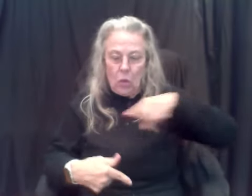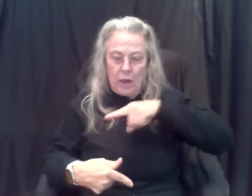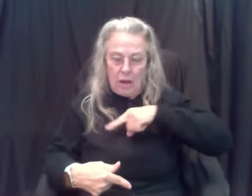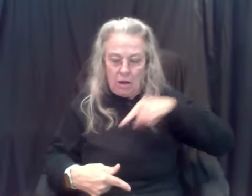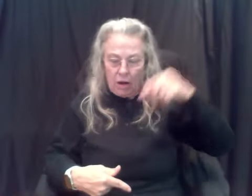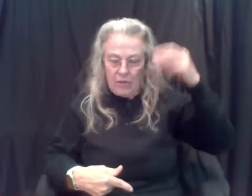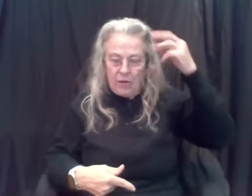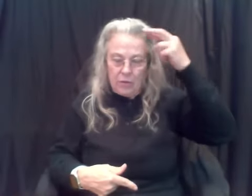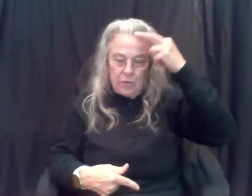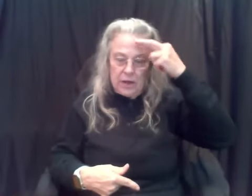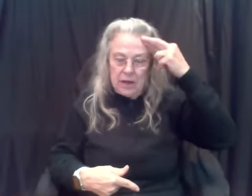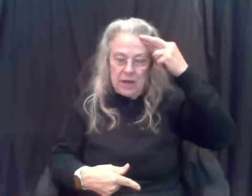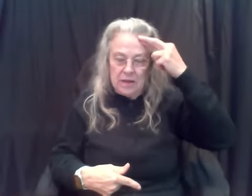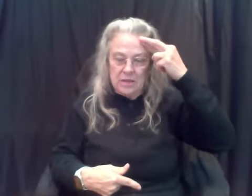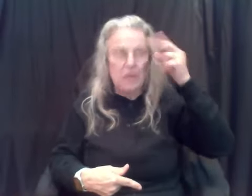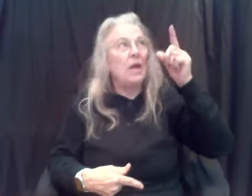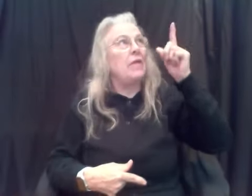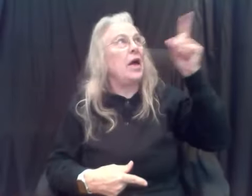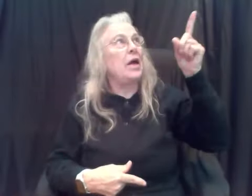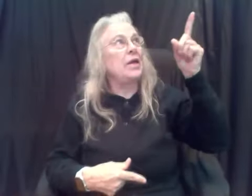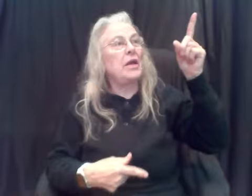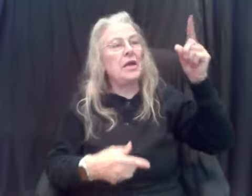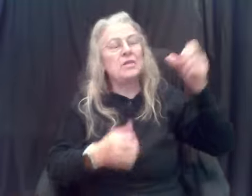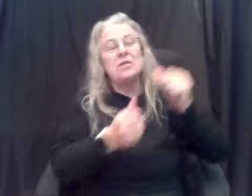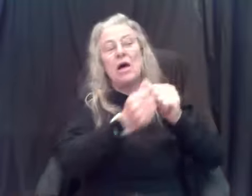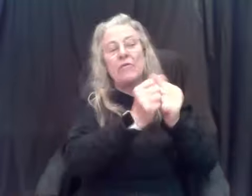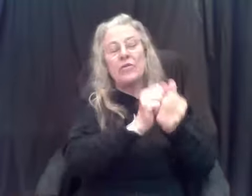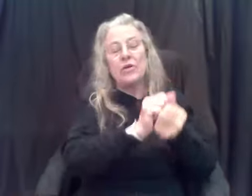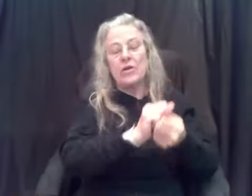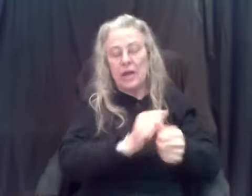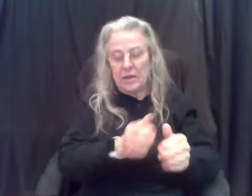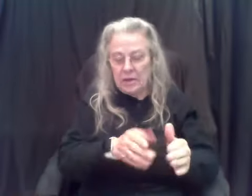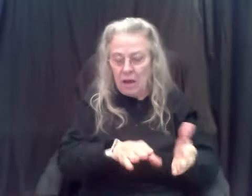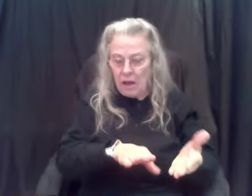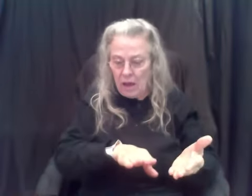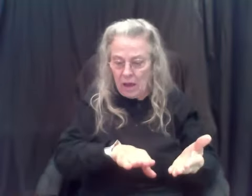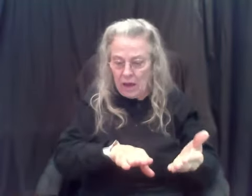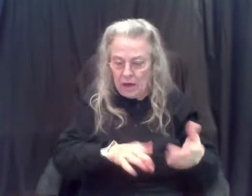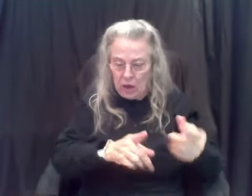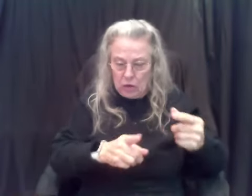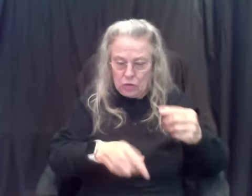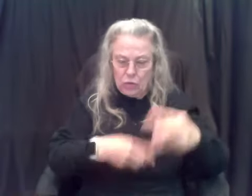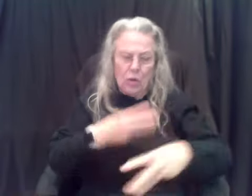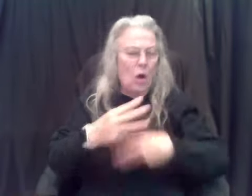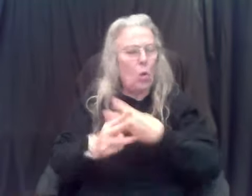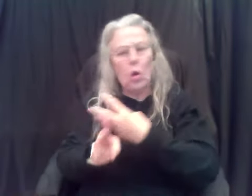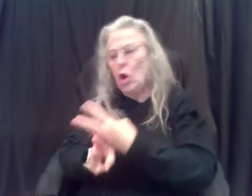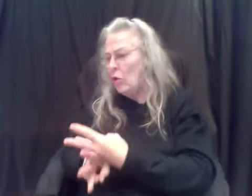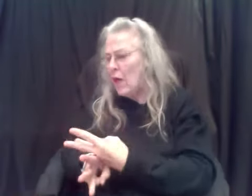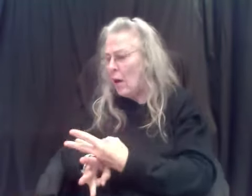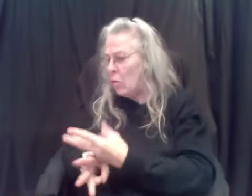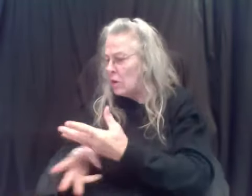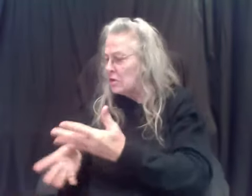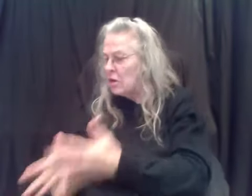are the reason that he suffered and died to a world that was law